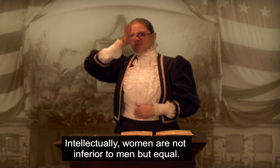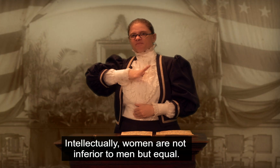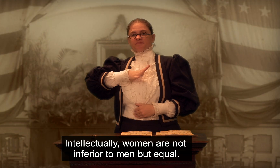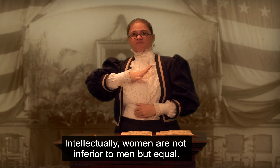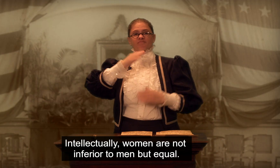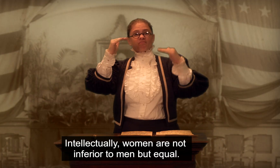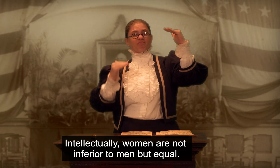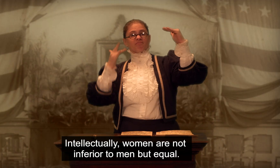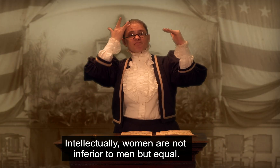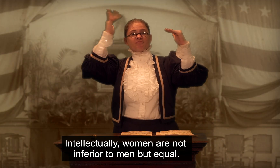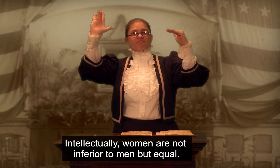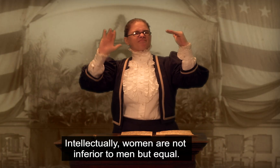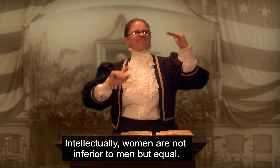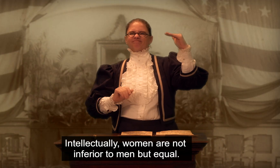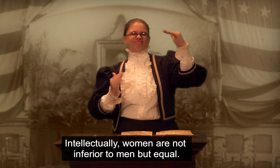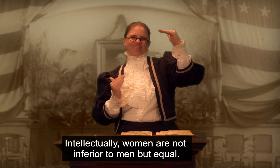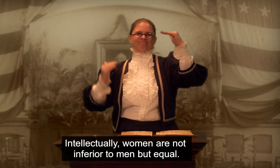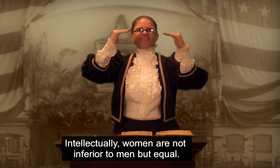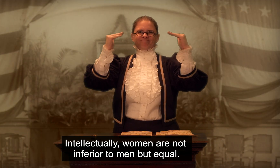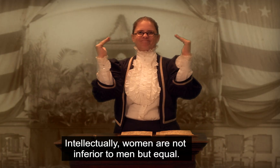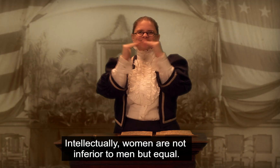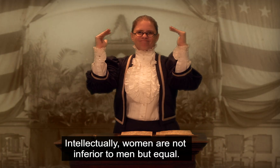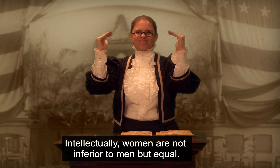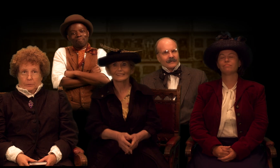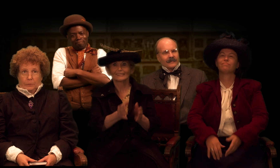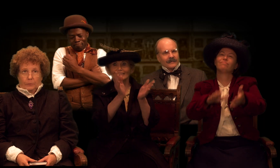Intellectually, women are not inferior to men, but equal.